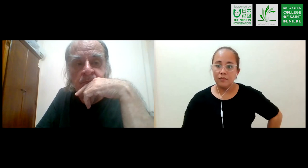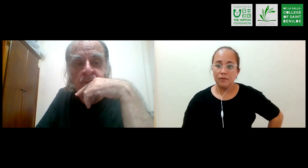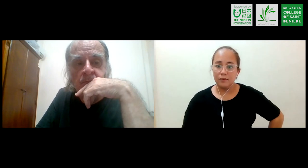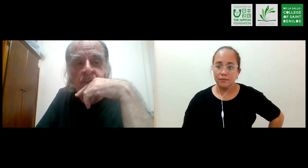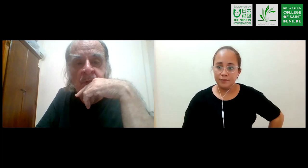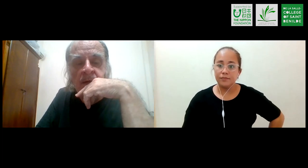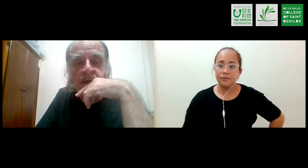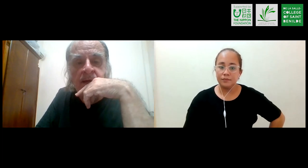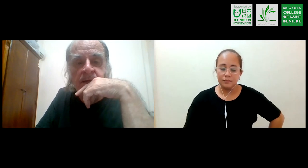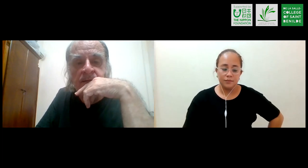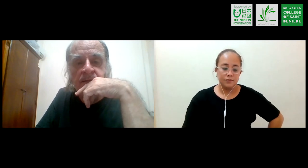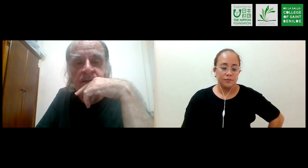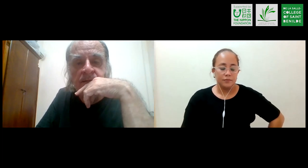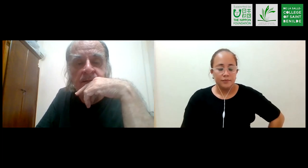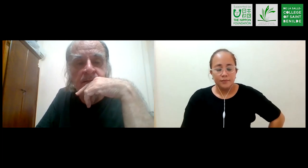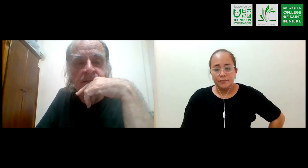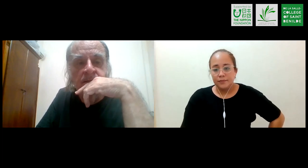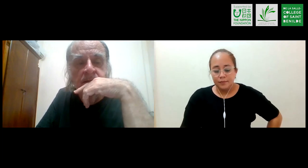One-handed. yeah. Okay.